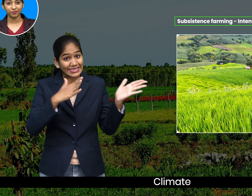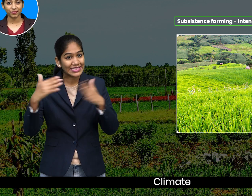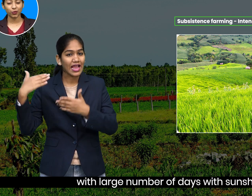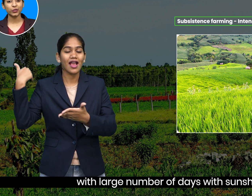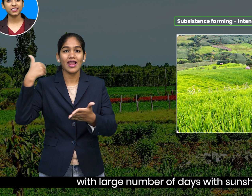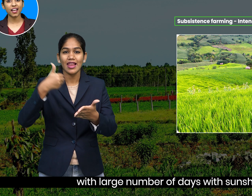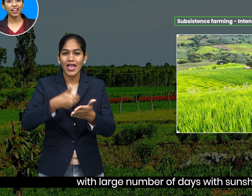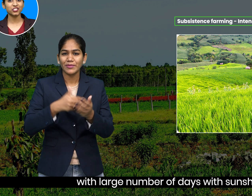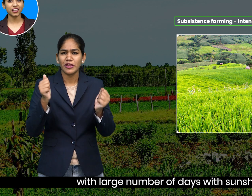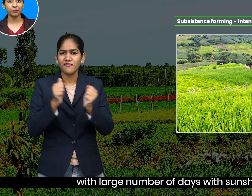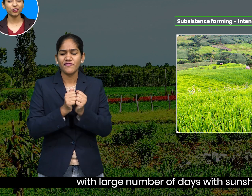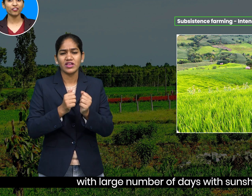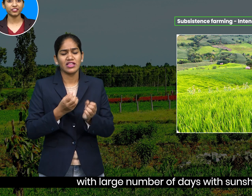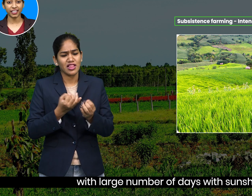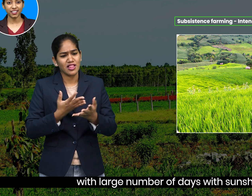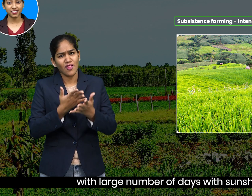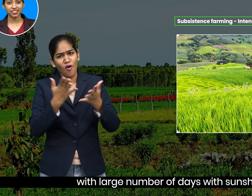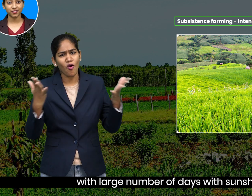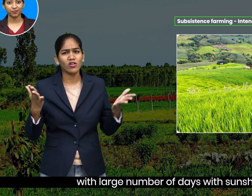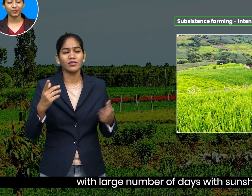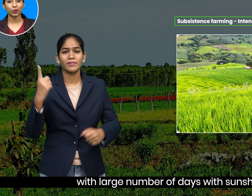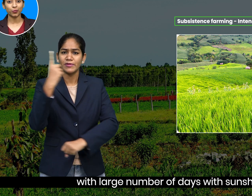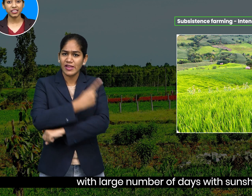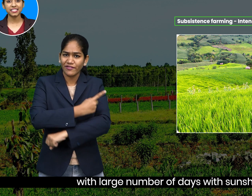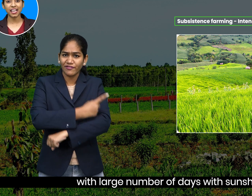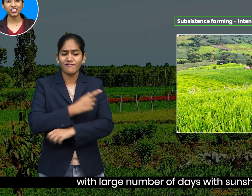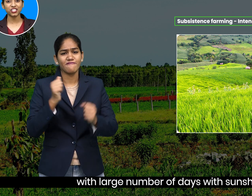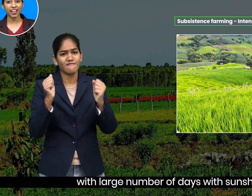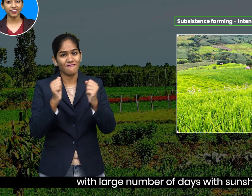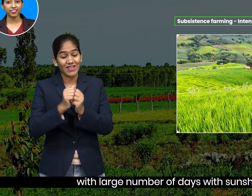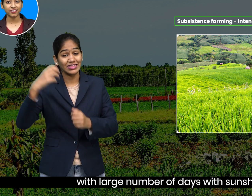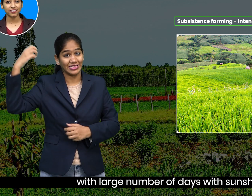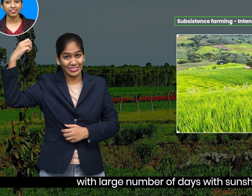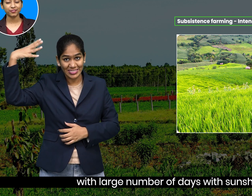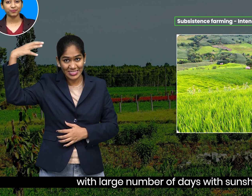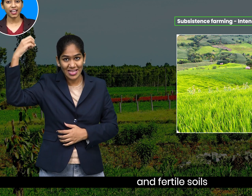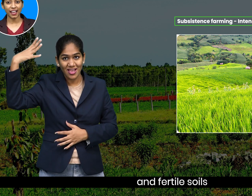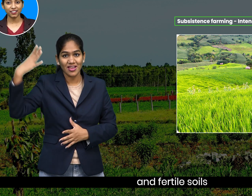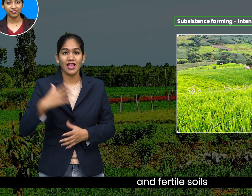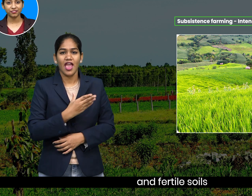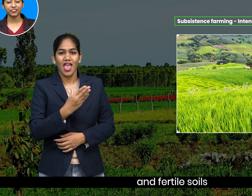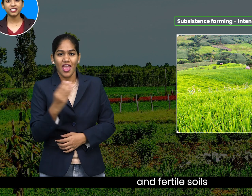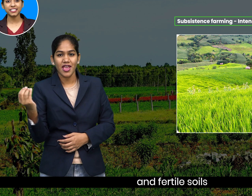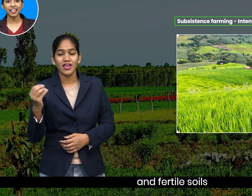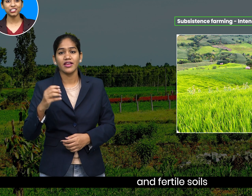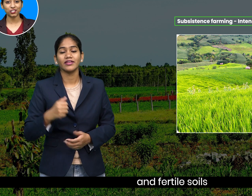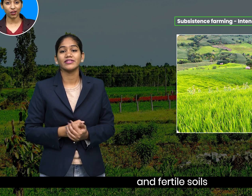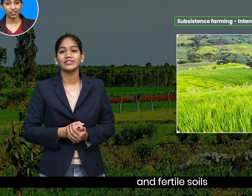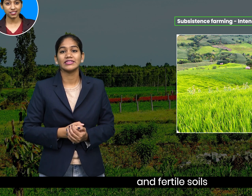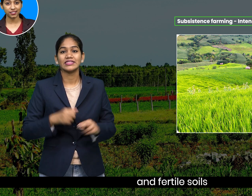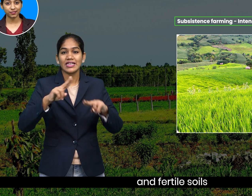Climate with large number of days with sunshine and